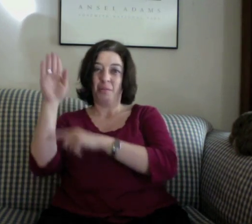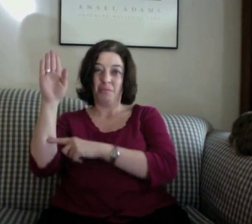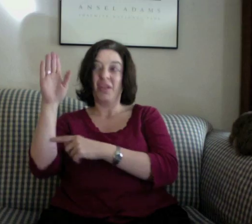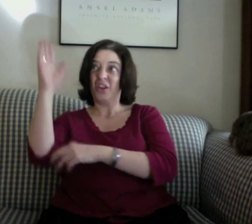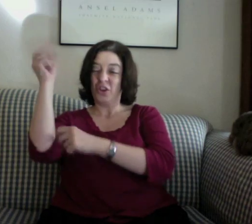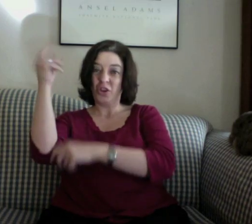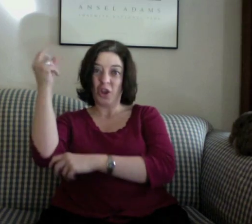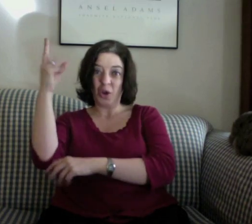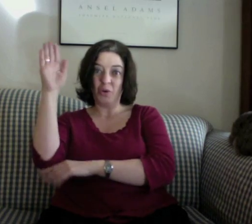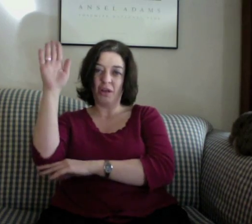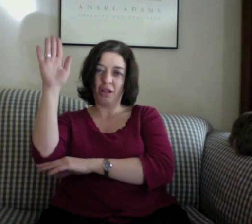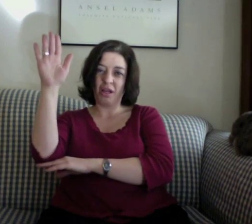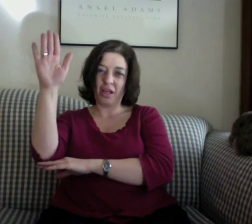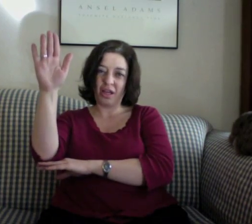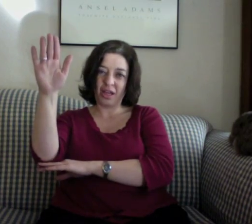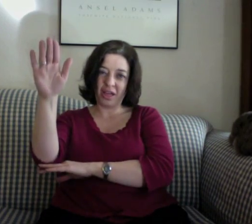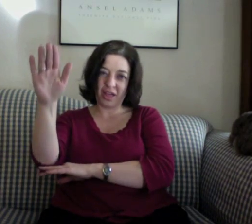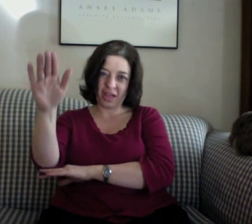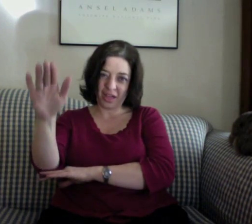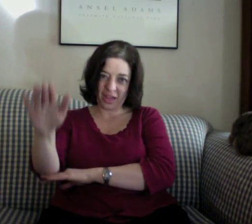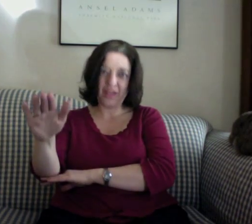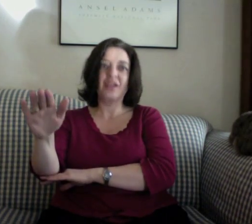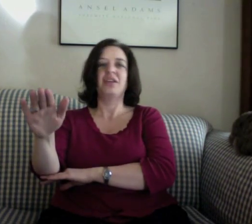time. So if you look at the time, then you know how to make those